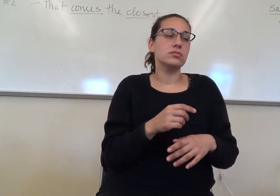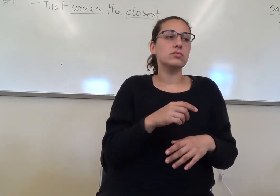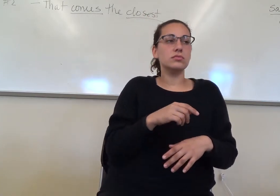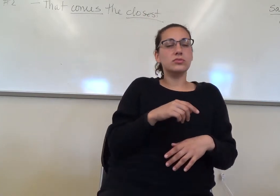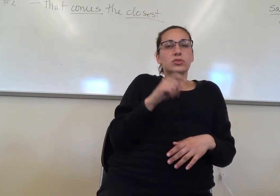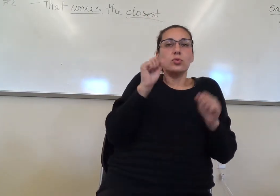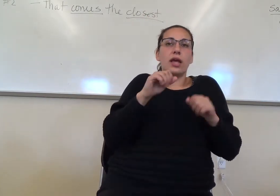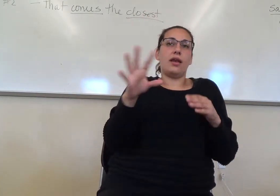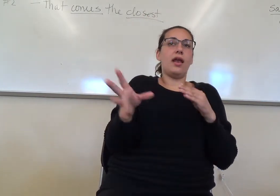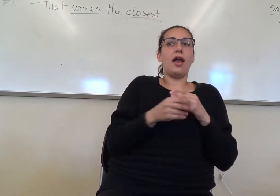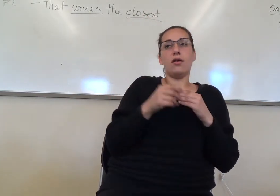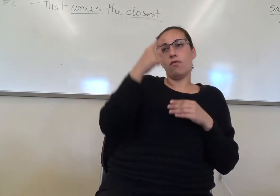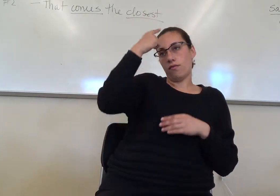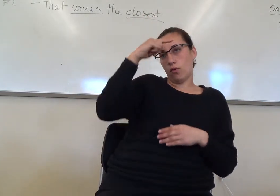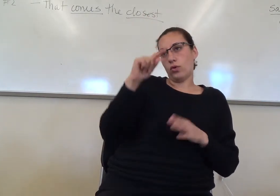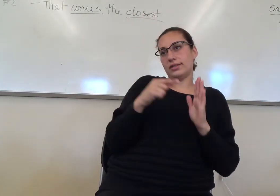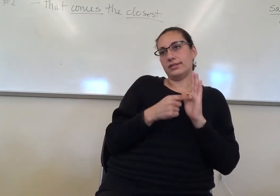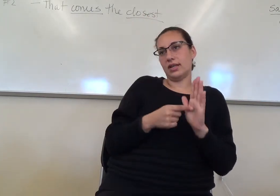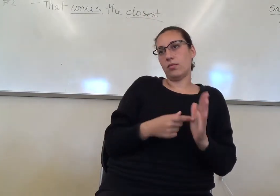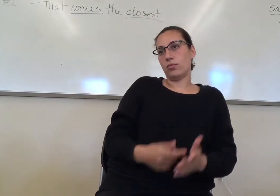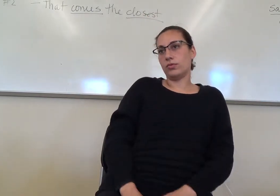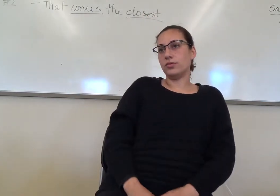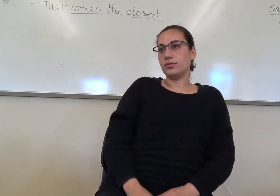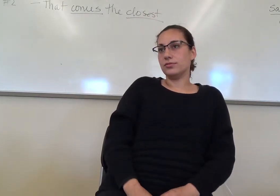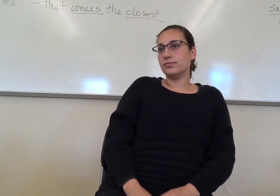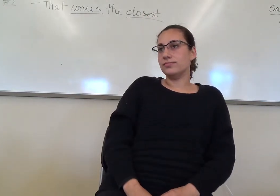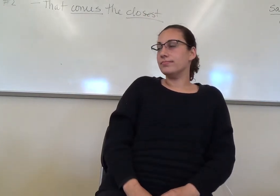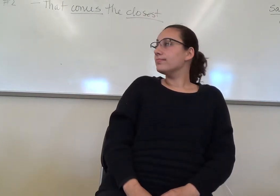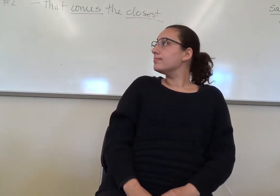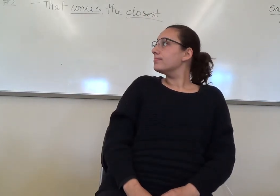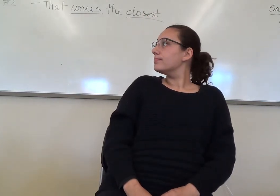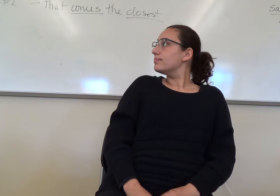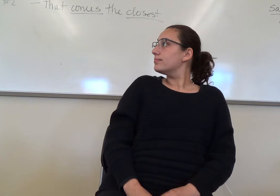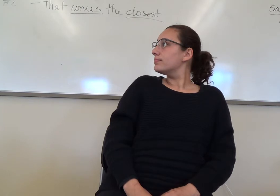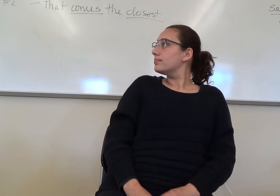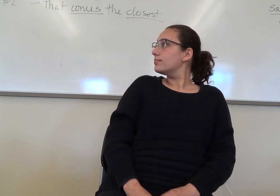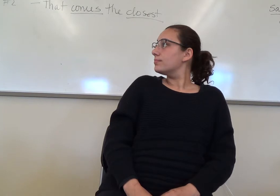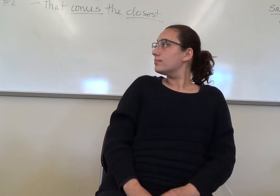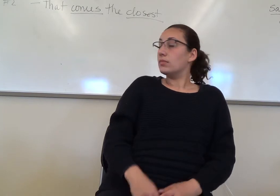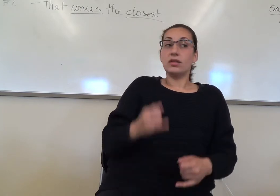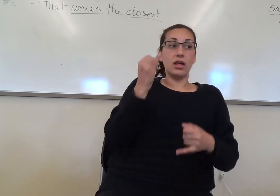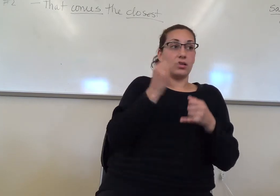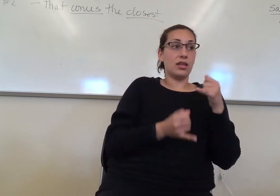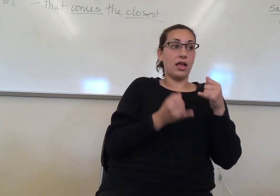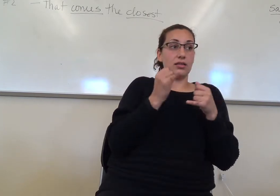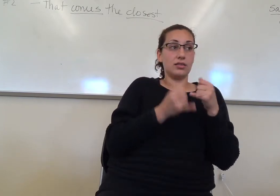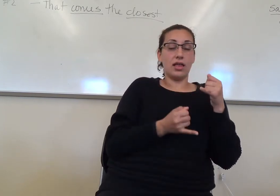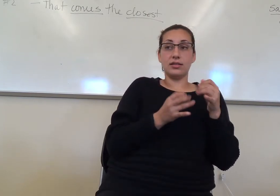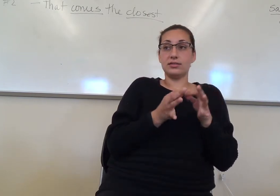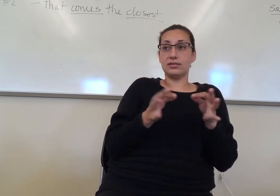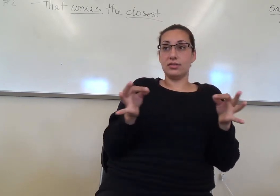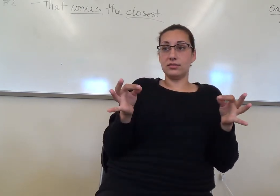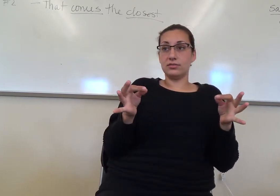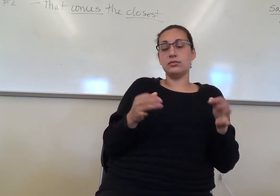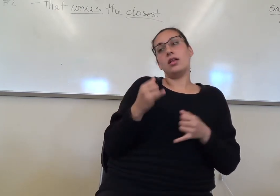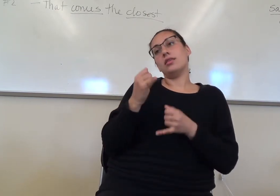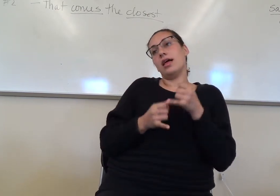it just goes disorder, example, disorder, example. So this last sentence is the last example, so that's not